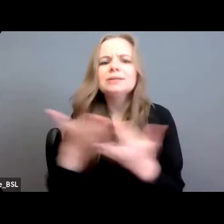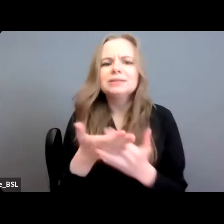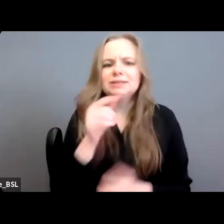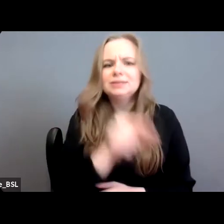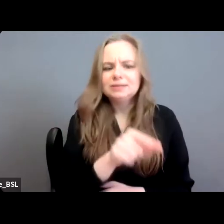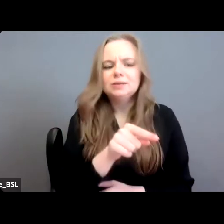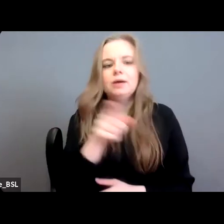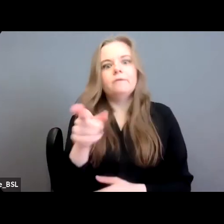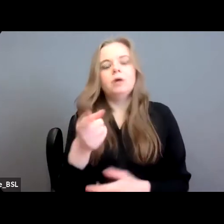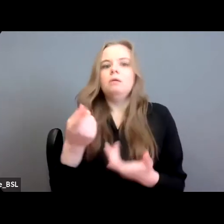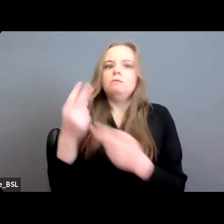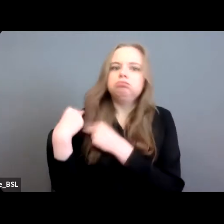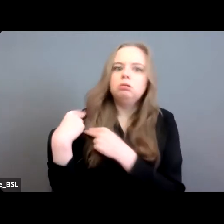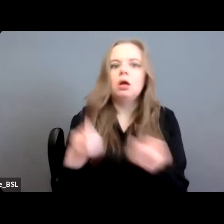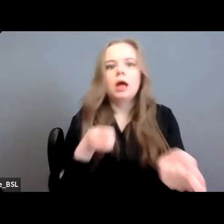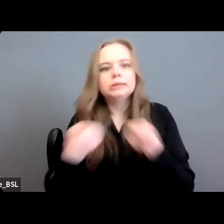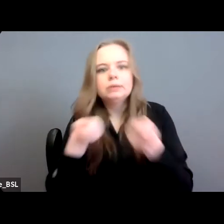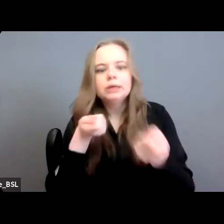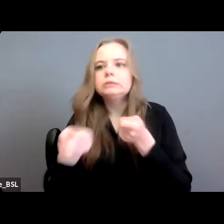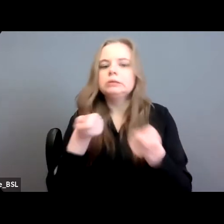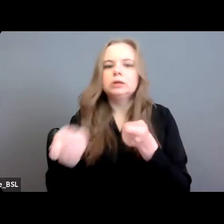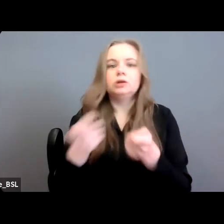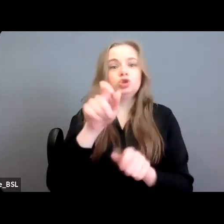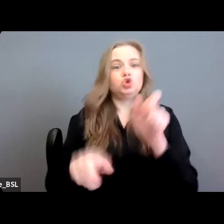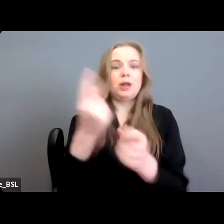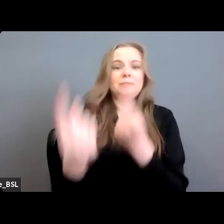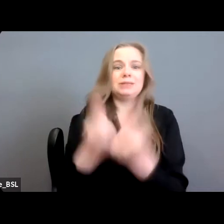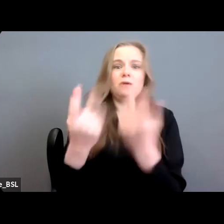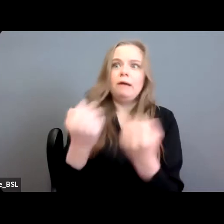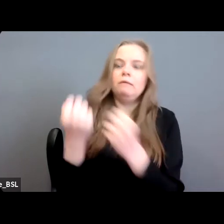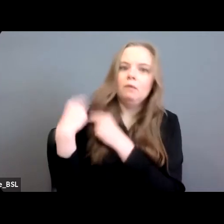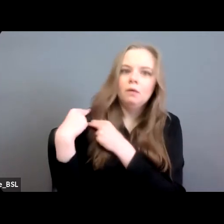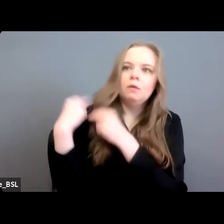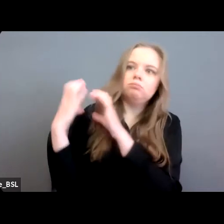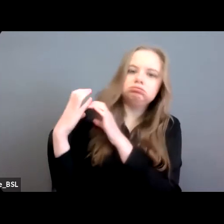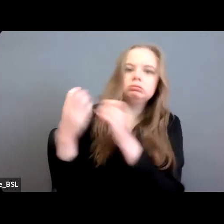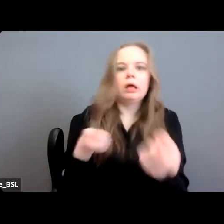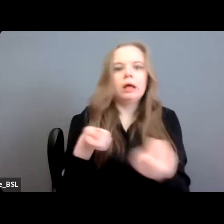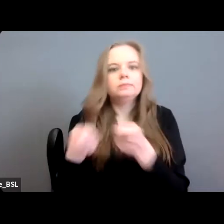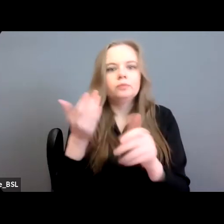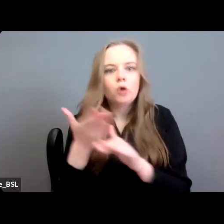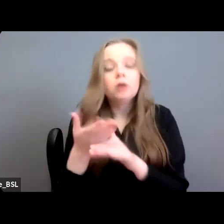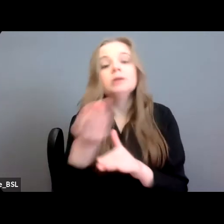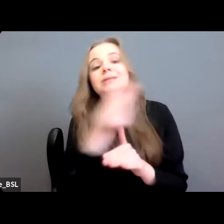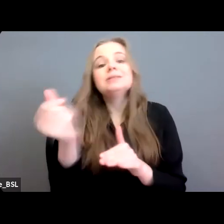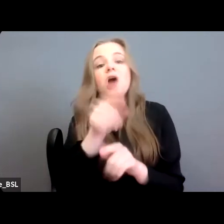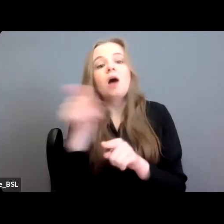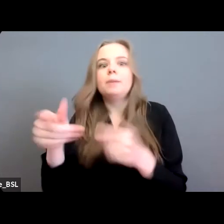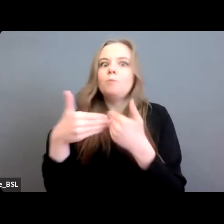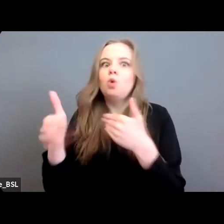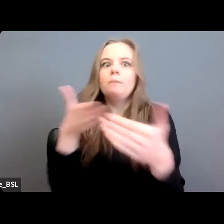of administration that is falling to individuals. And some of those individuals potentially have more barriers to accessing